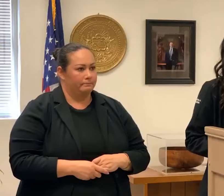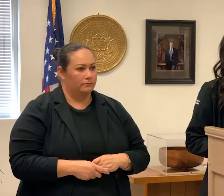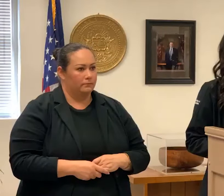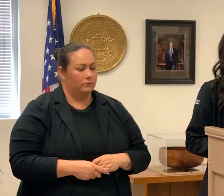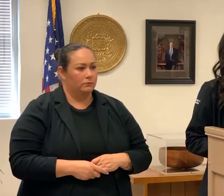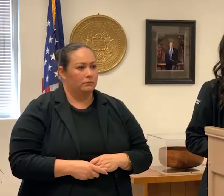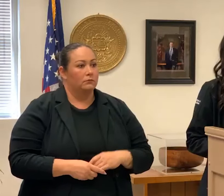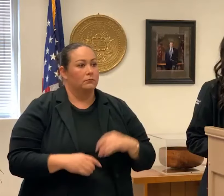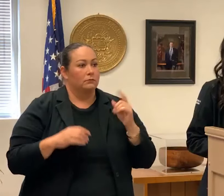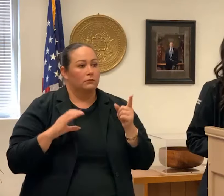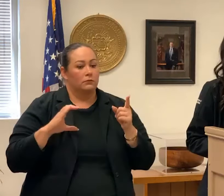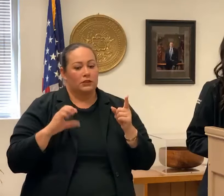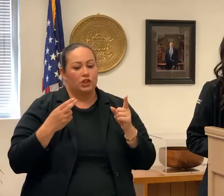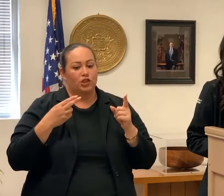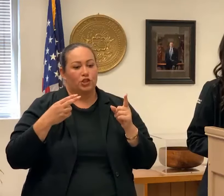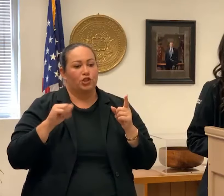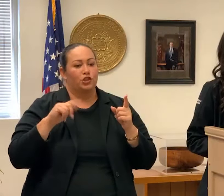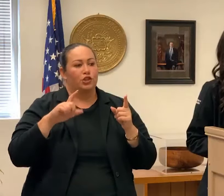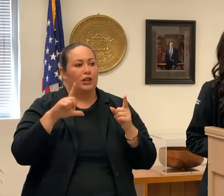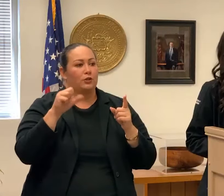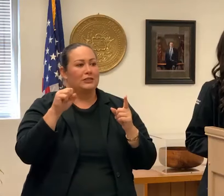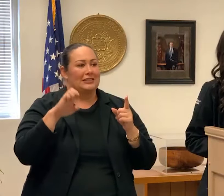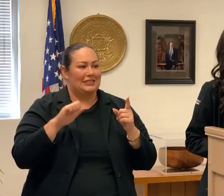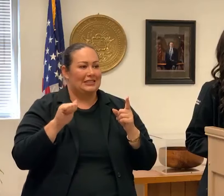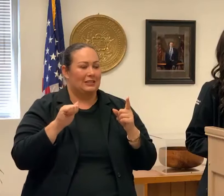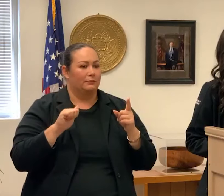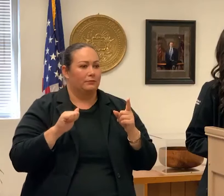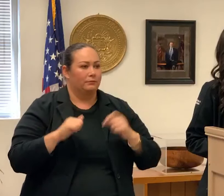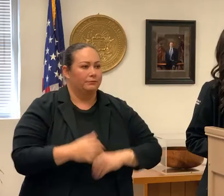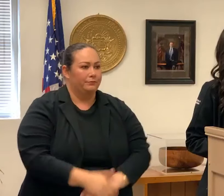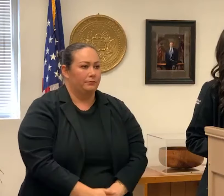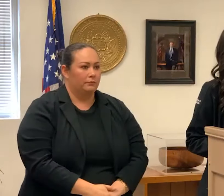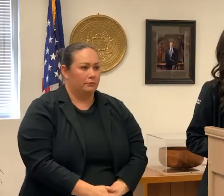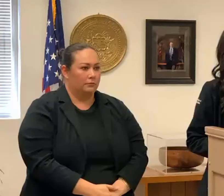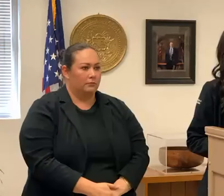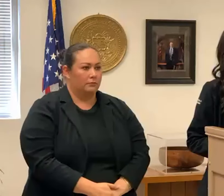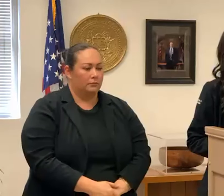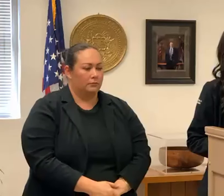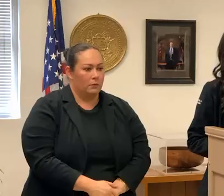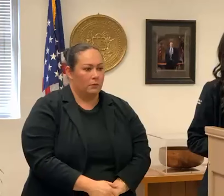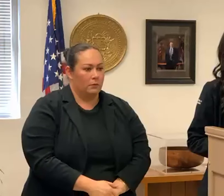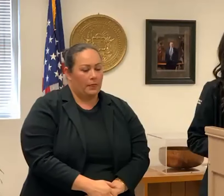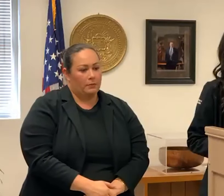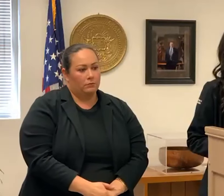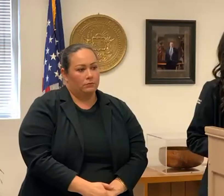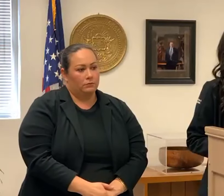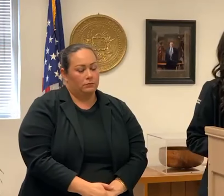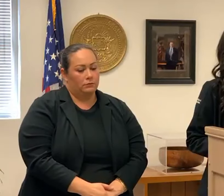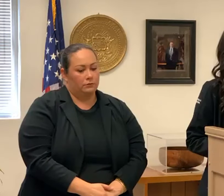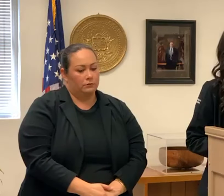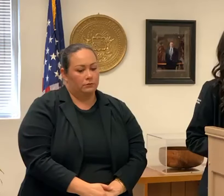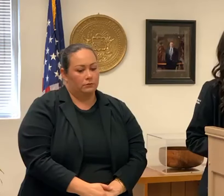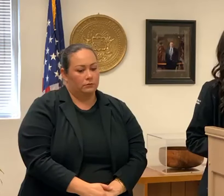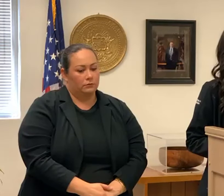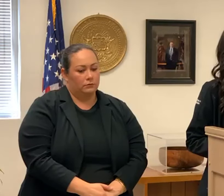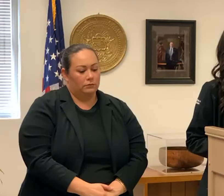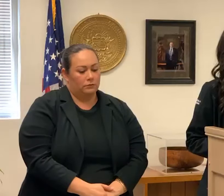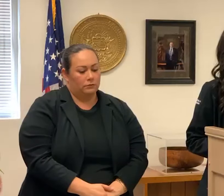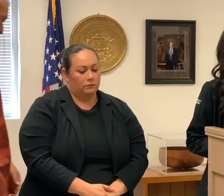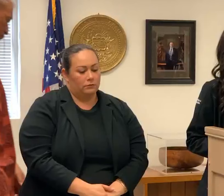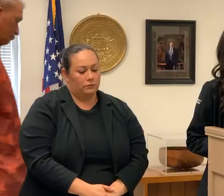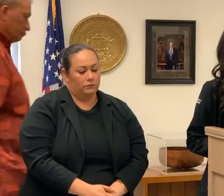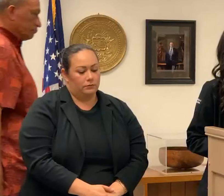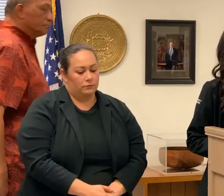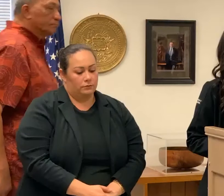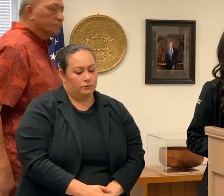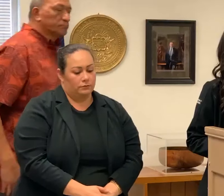Okay. Thanks, Jimmy. Chelsea, you're up. Hi. Hi. I'm Chelsea Davis with Hawaii News Now. This question is for Mayor. Mayor, what is the process and how long